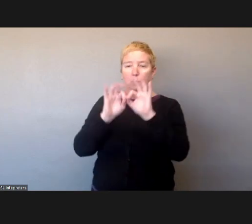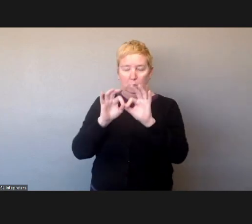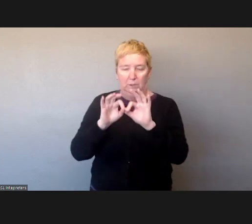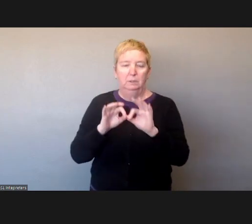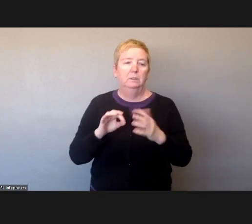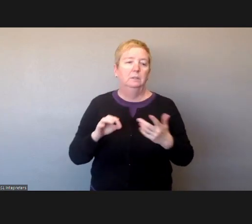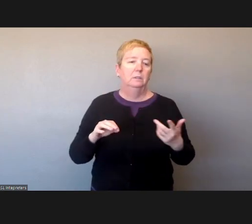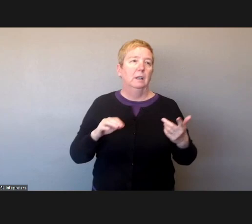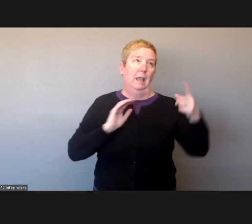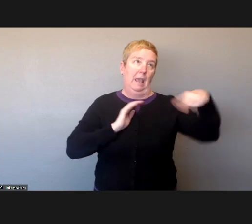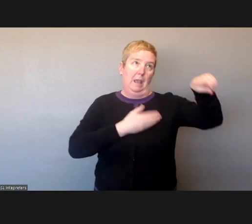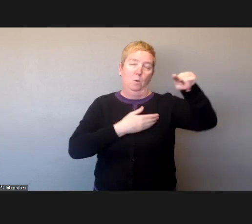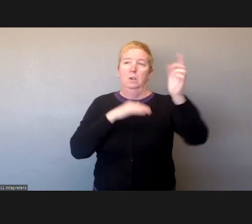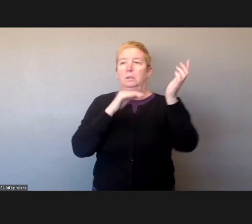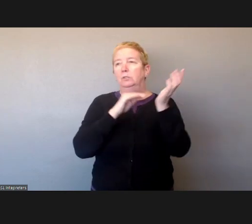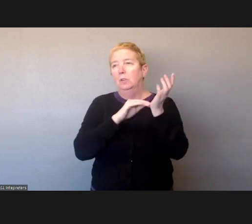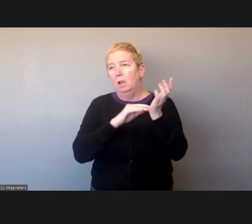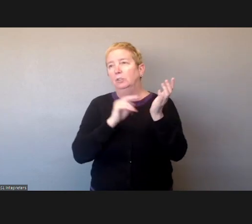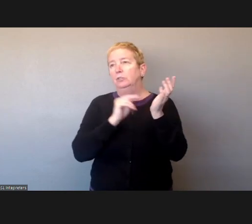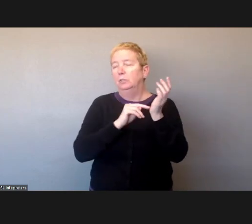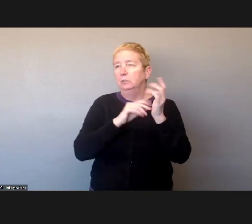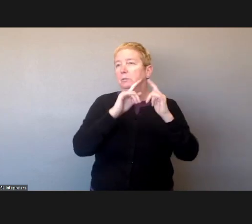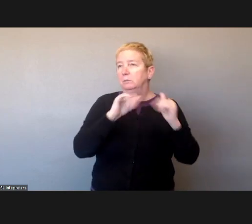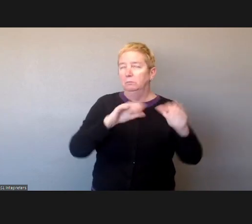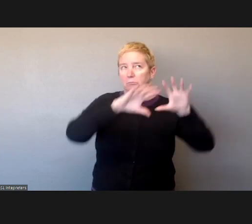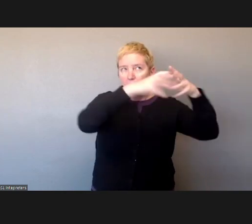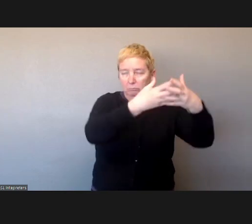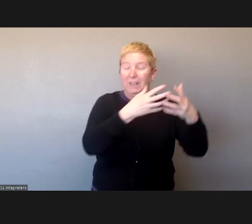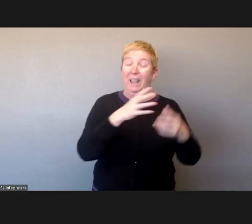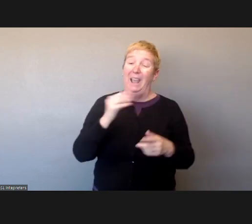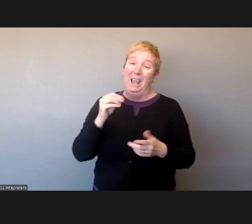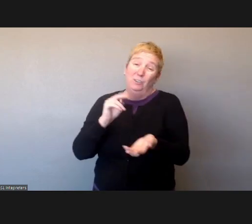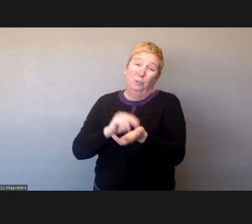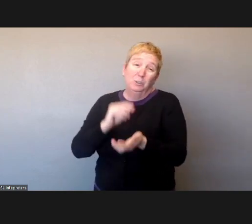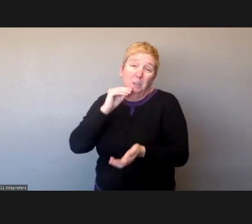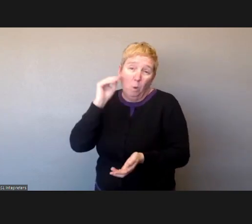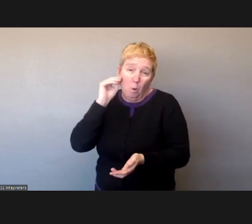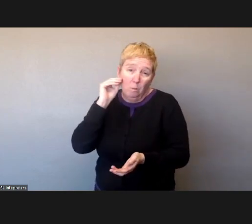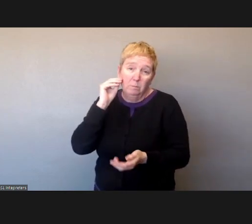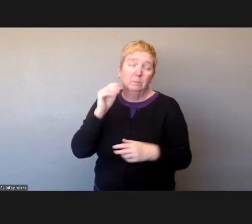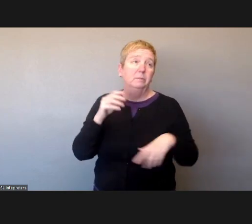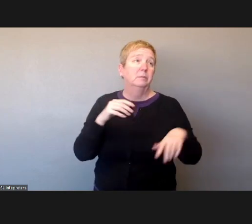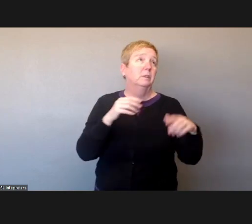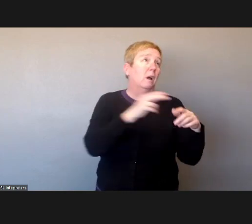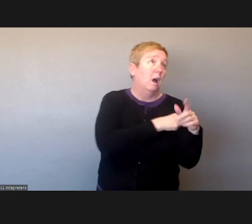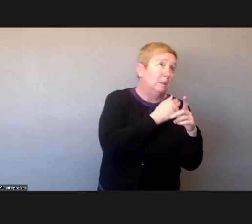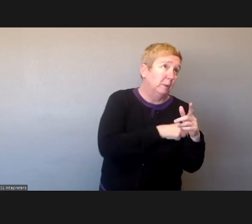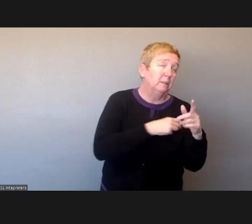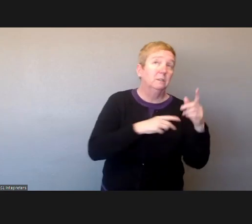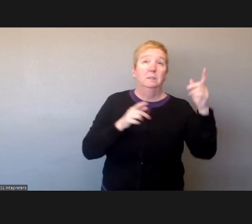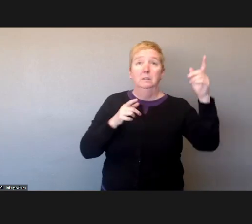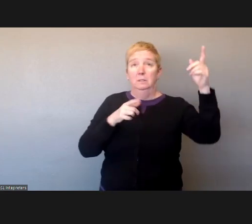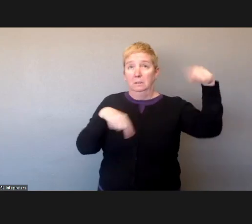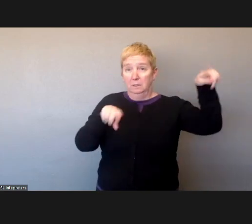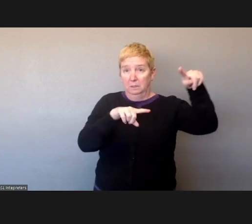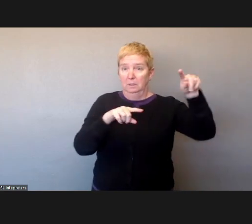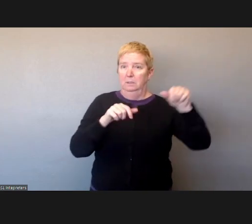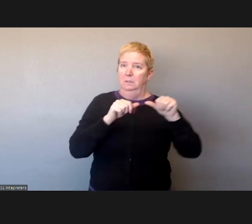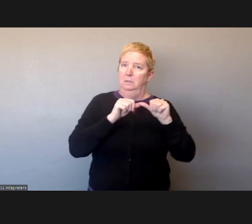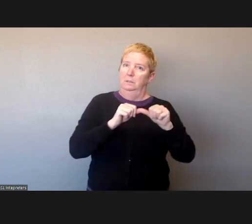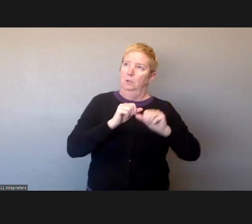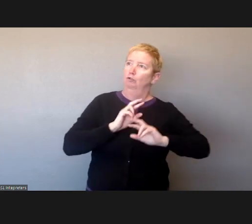healthcare workforce and our hospital and nursing home facilities be in a constant state of